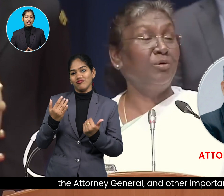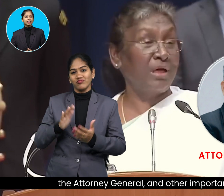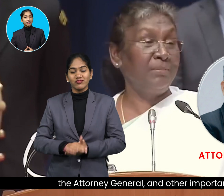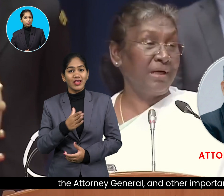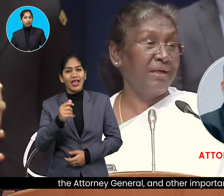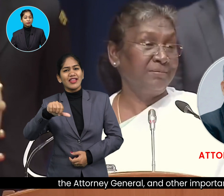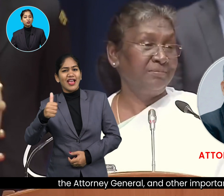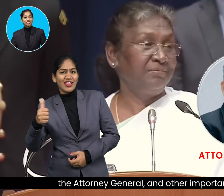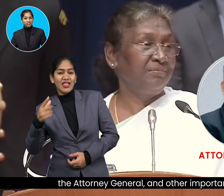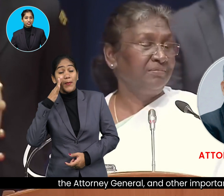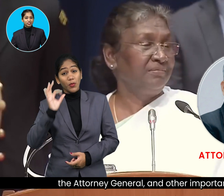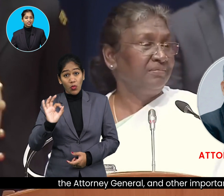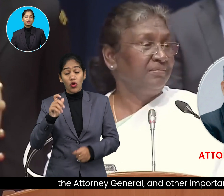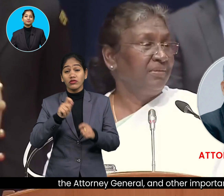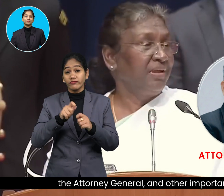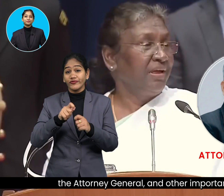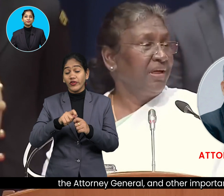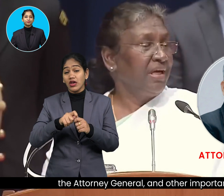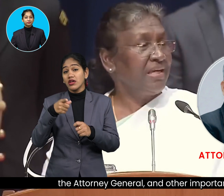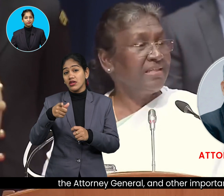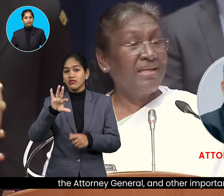and other important positions.